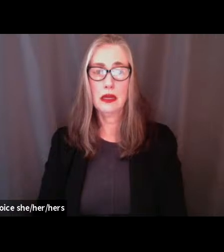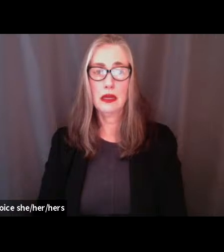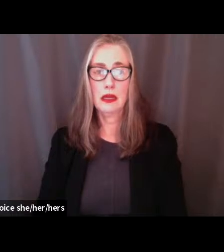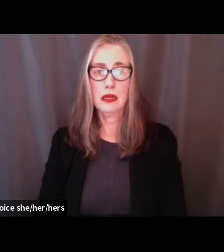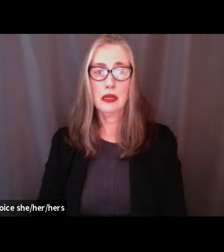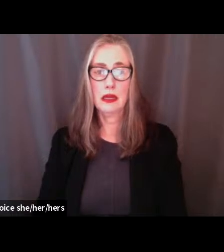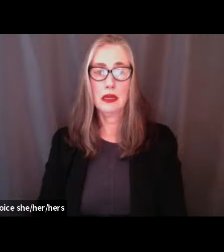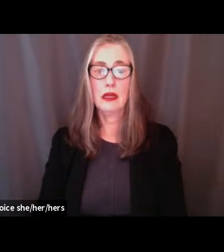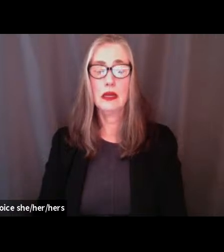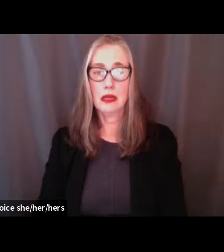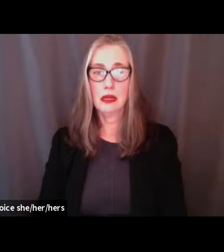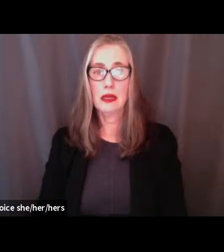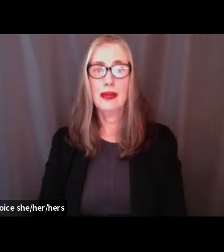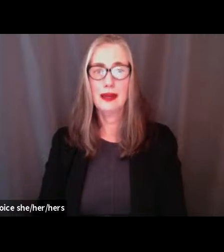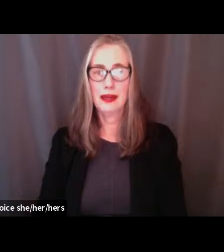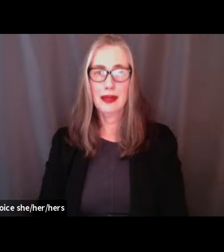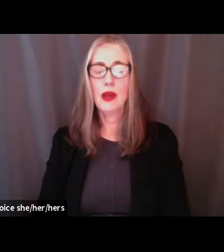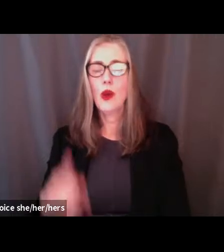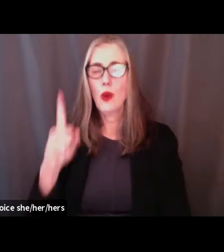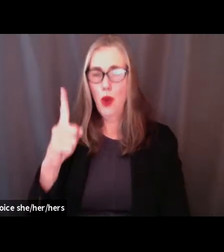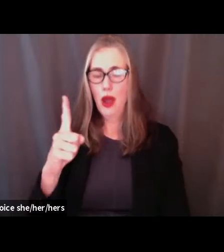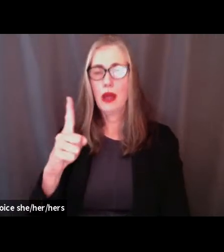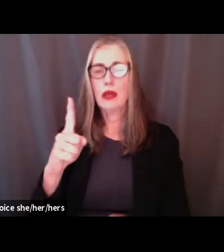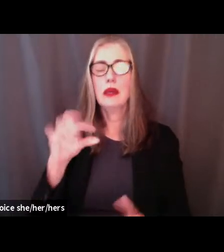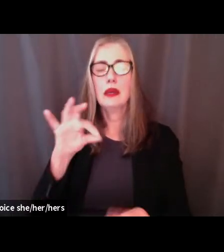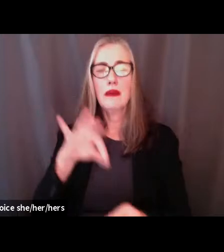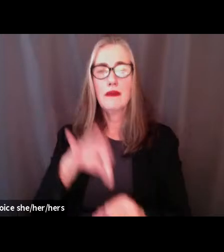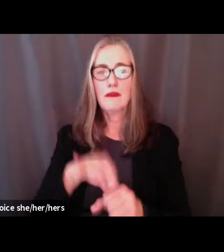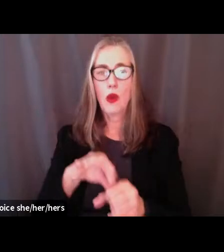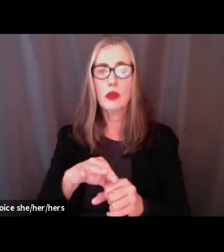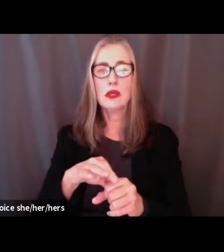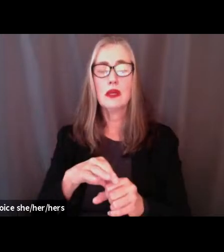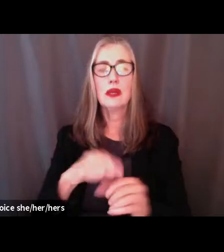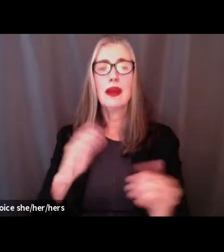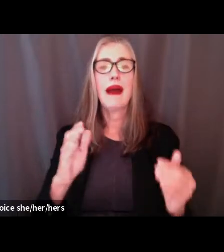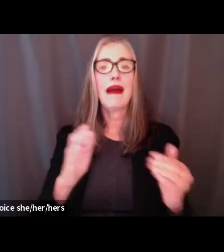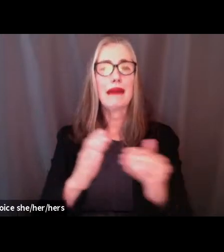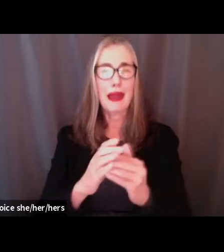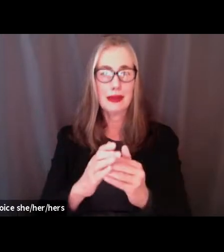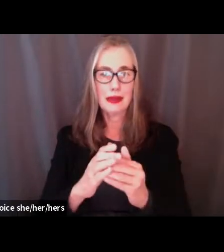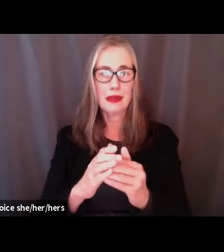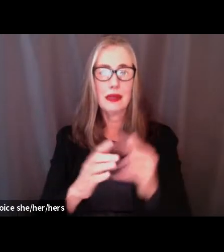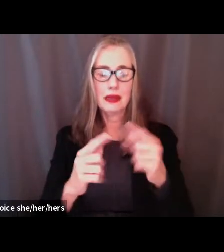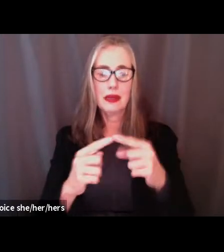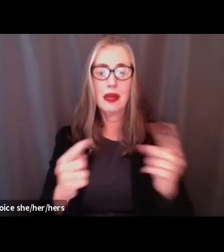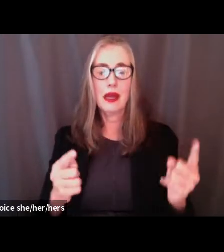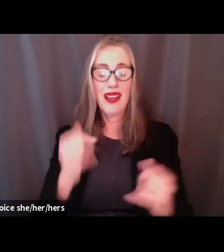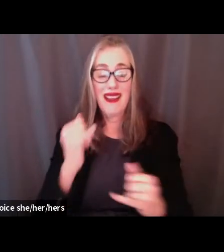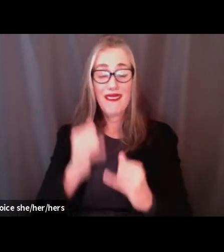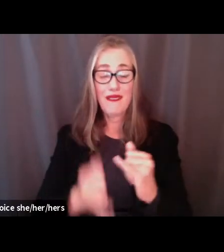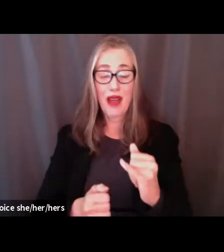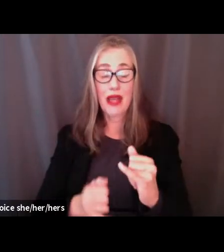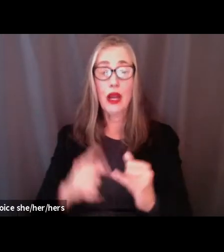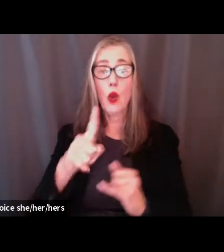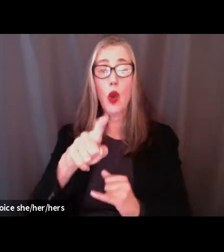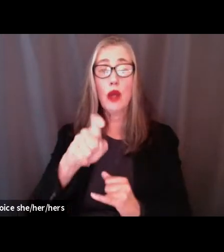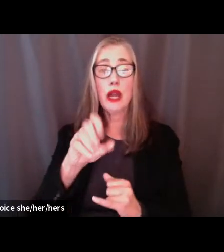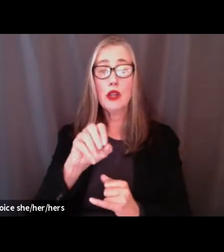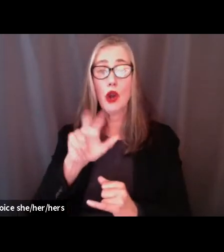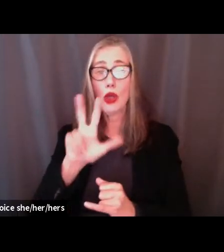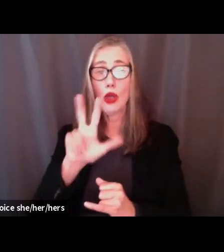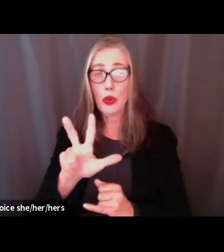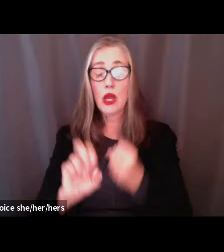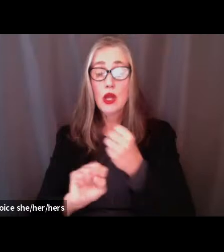And then there is 1 against. Okay. All right. So the final vote is 103 to uphold the ruling of